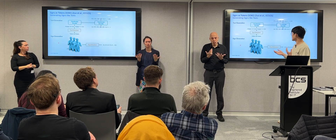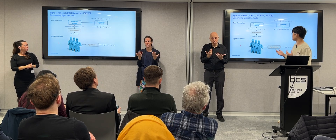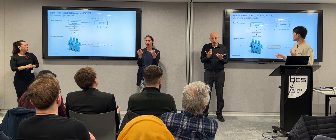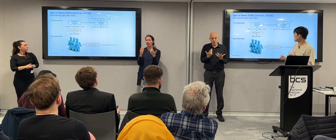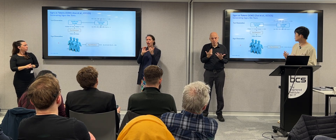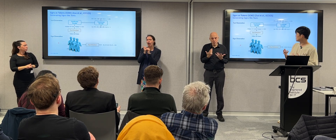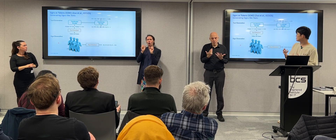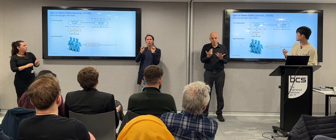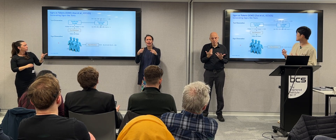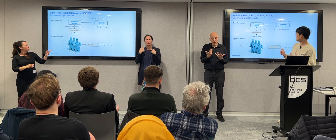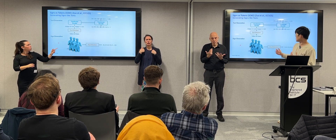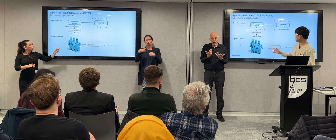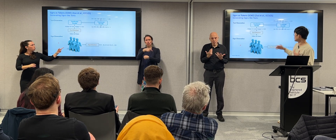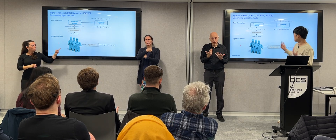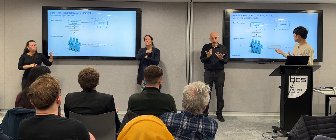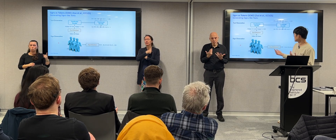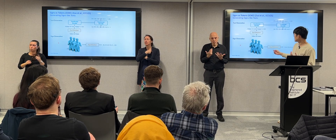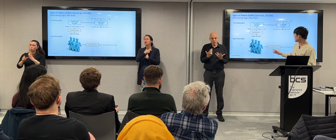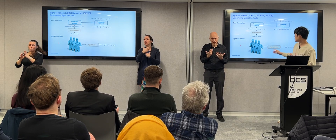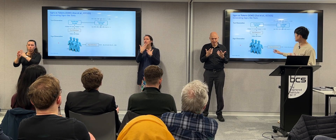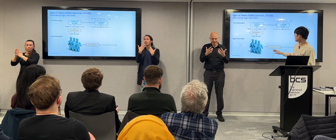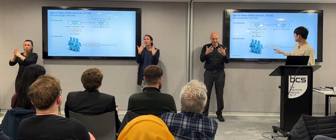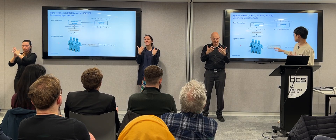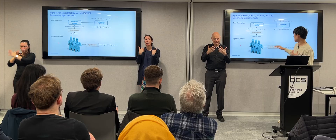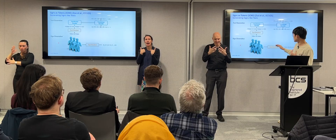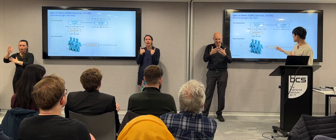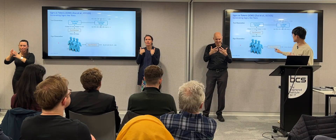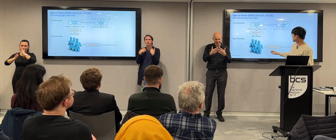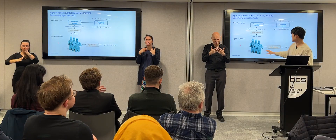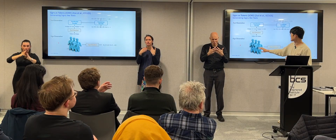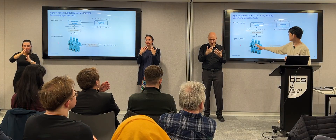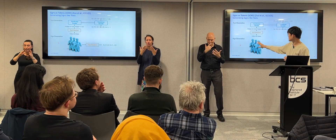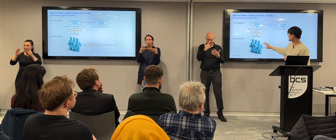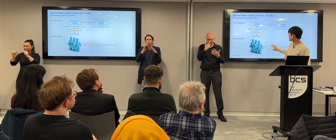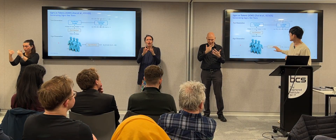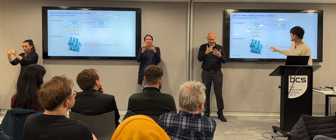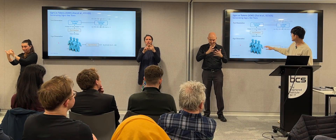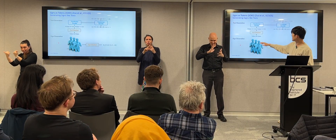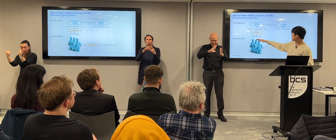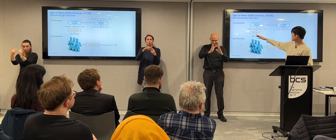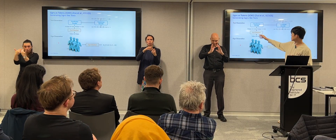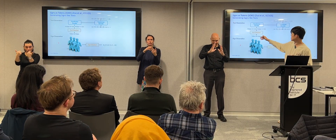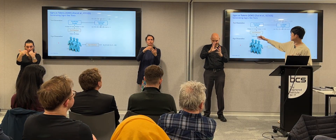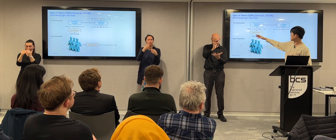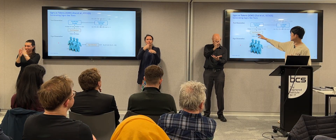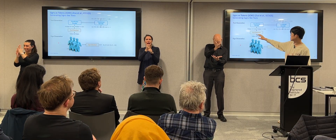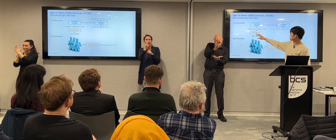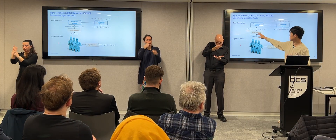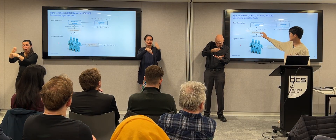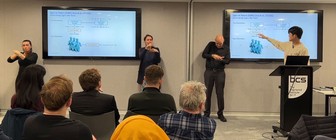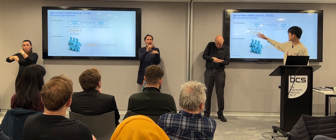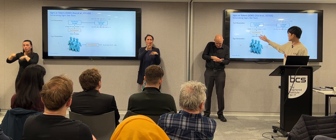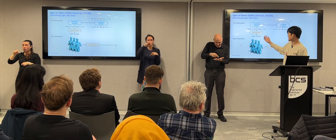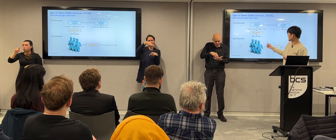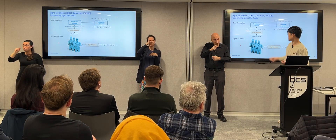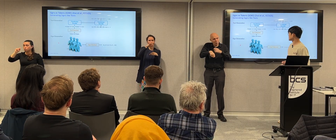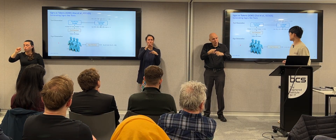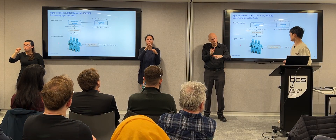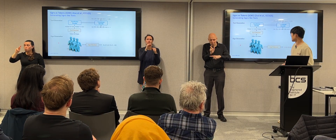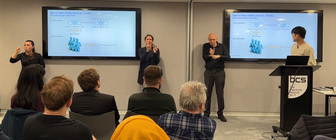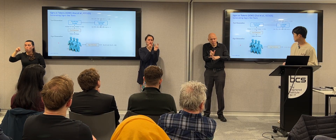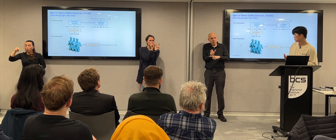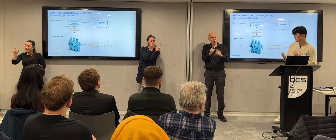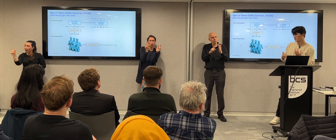how can we have a module to tokenize signs in a similar to the tokenized